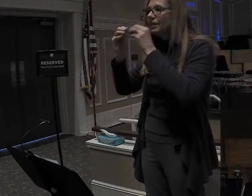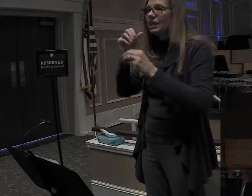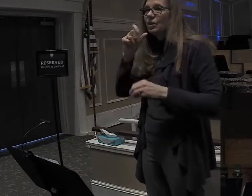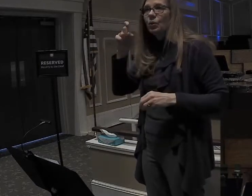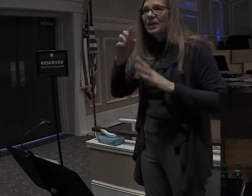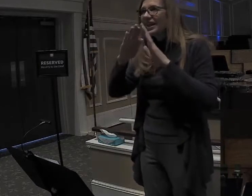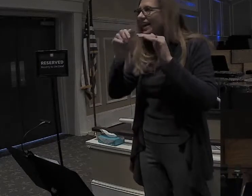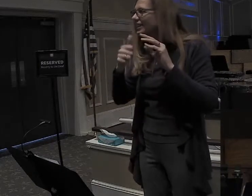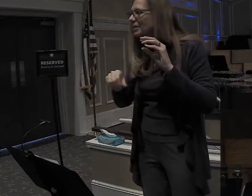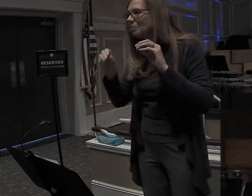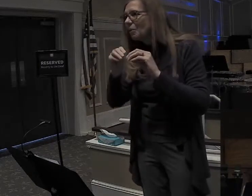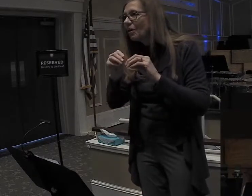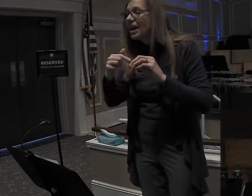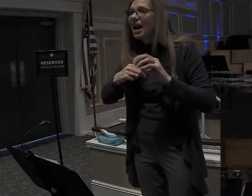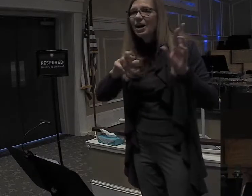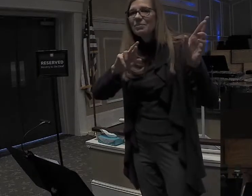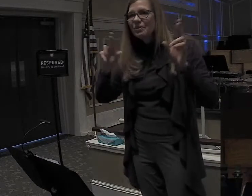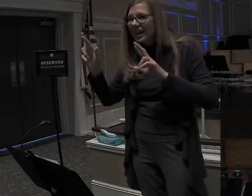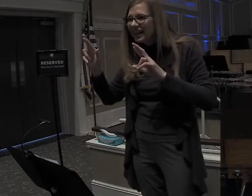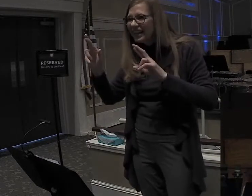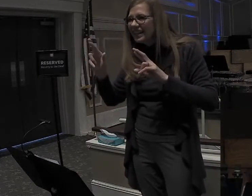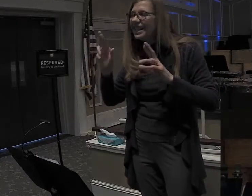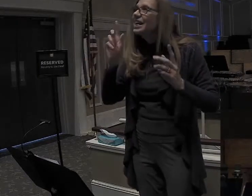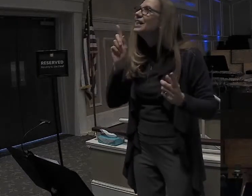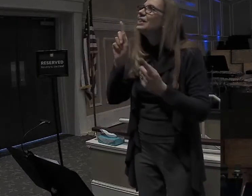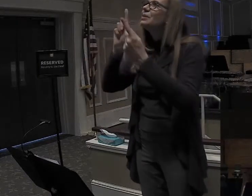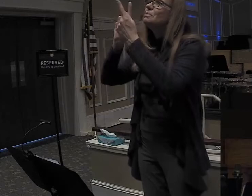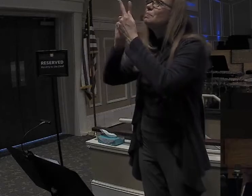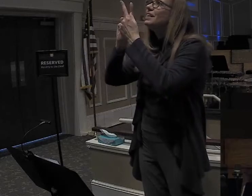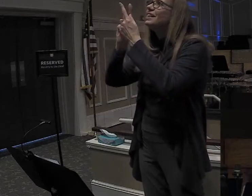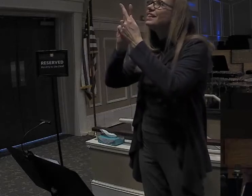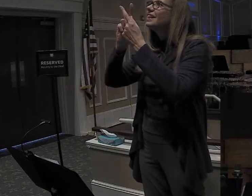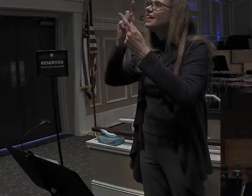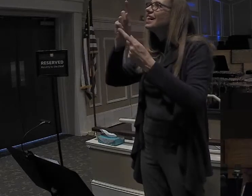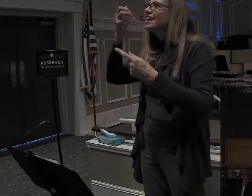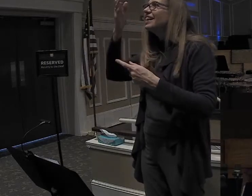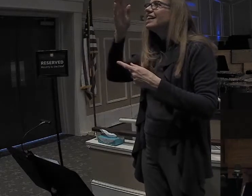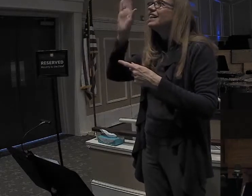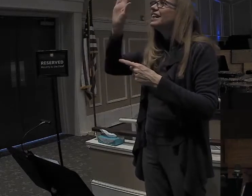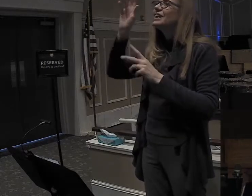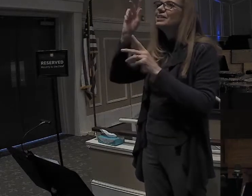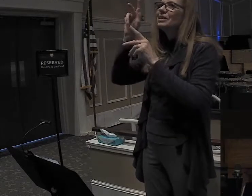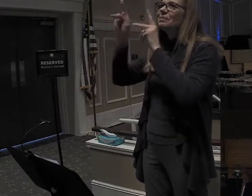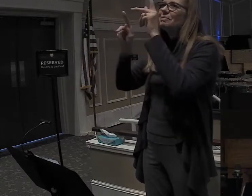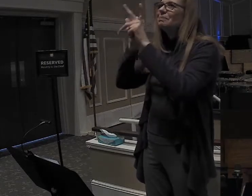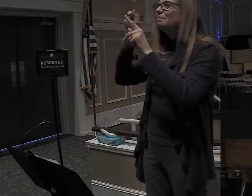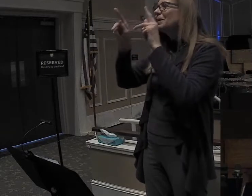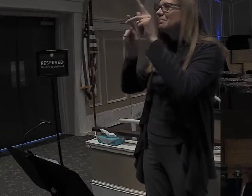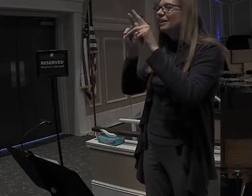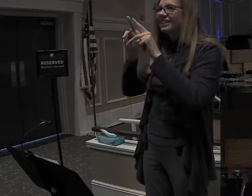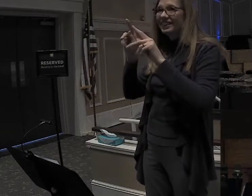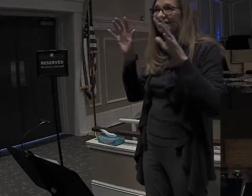this house no longer. I'm getting ready to meet the saints." Is that you today?